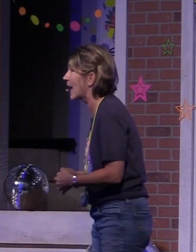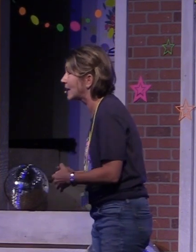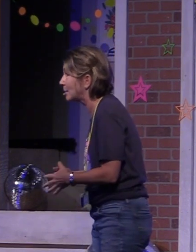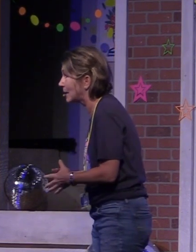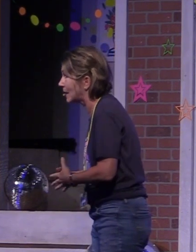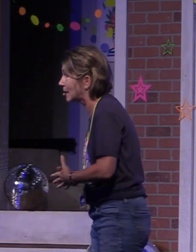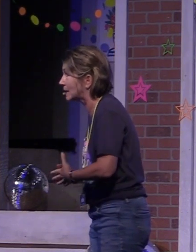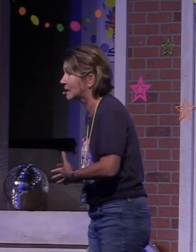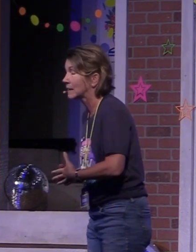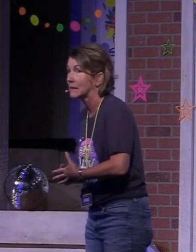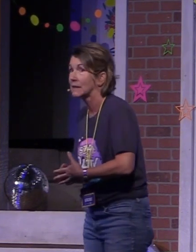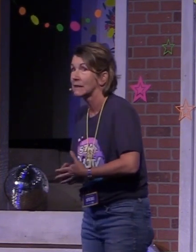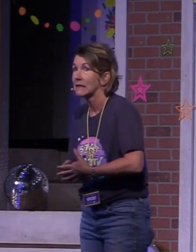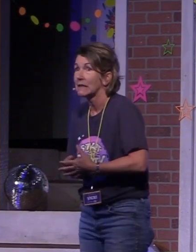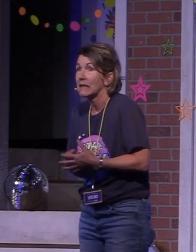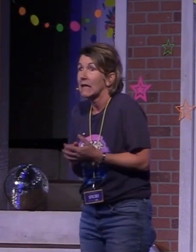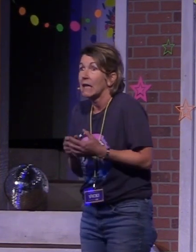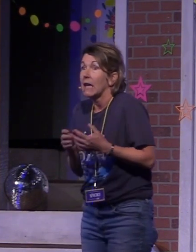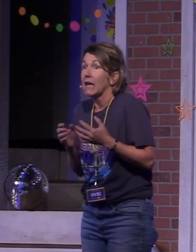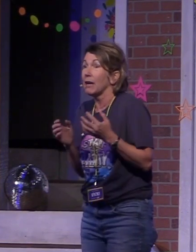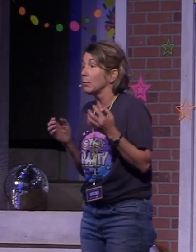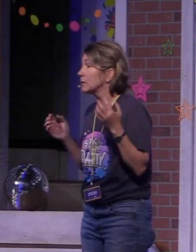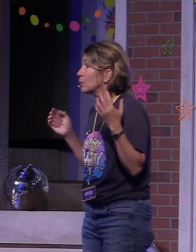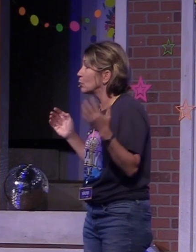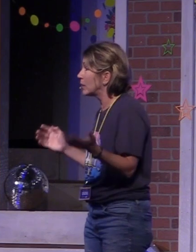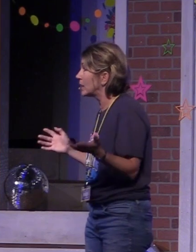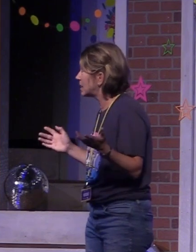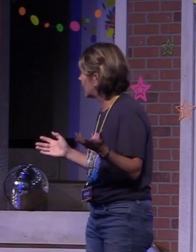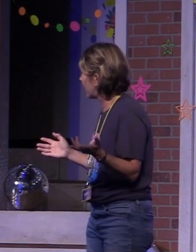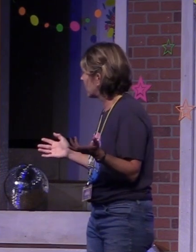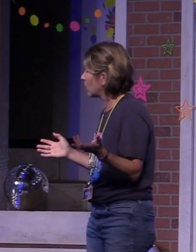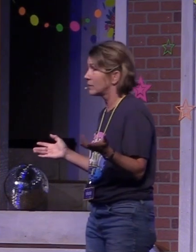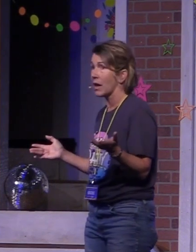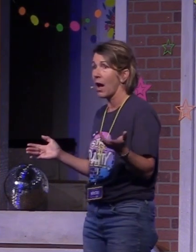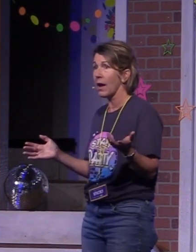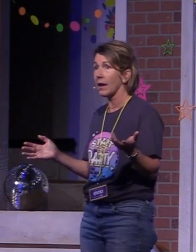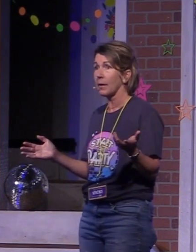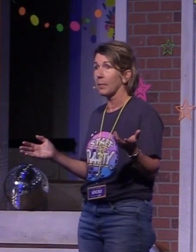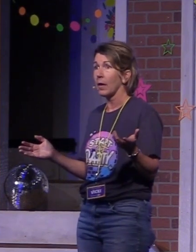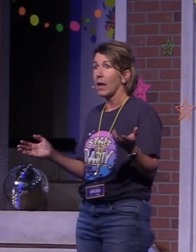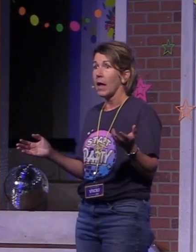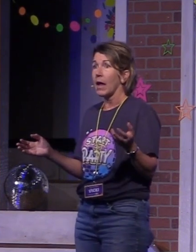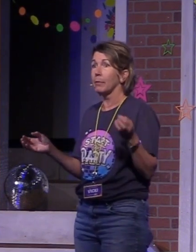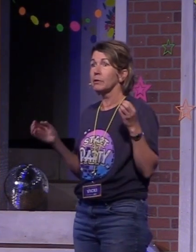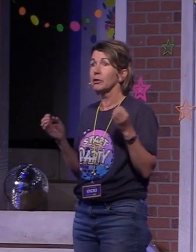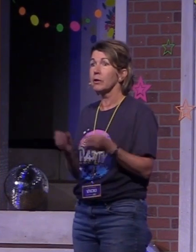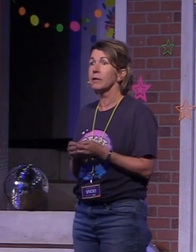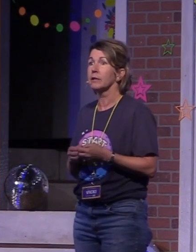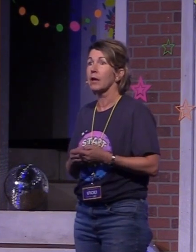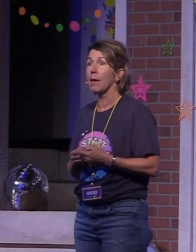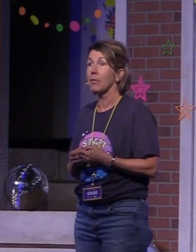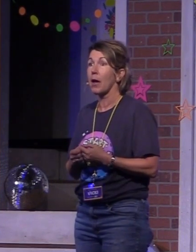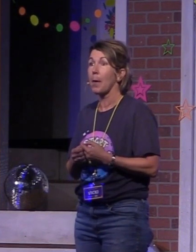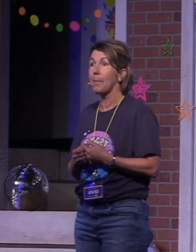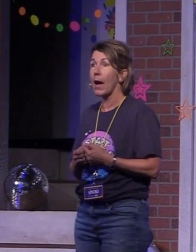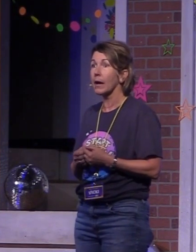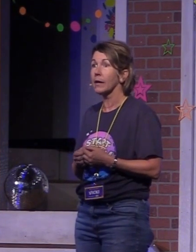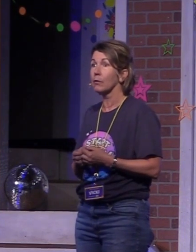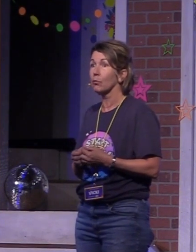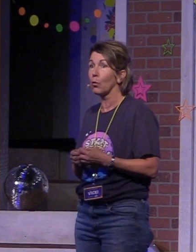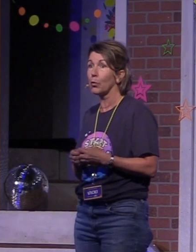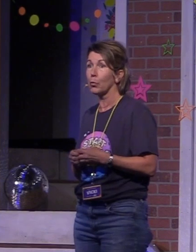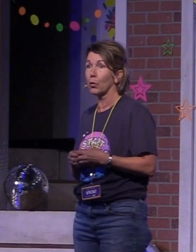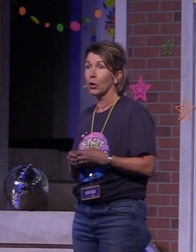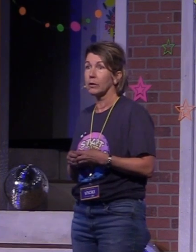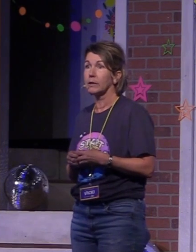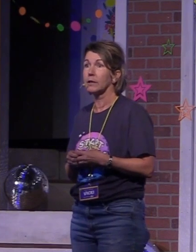by enemies. Oh, wow. It was a really difficult time. Mm. It was during this time that